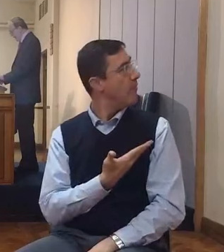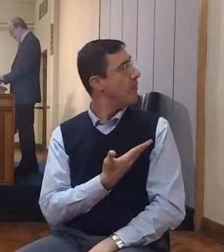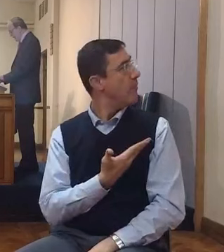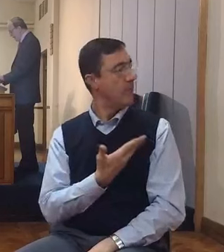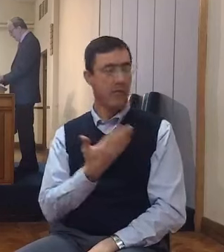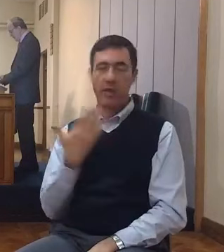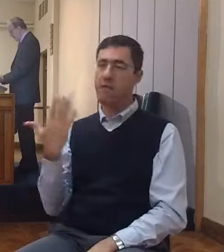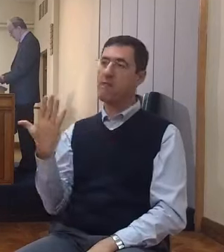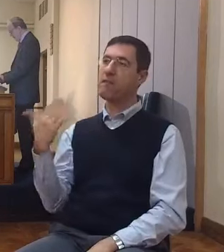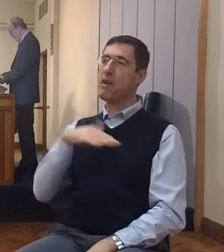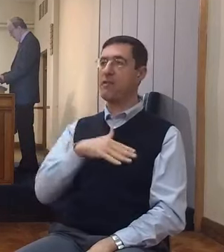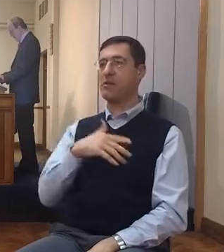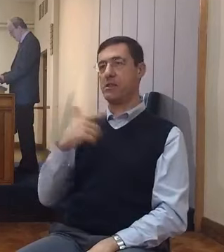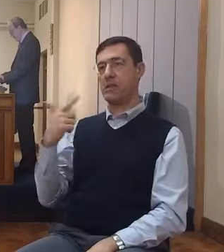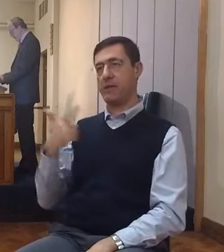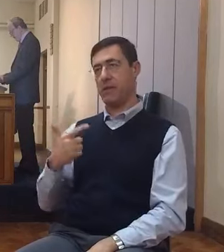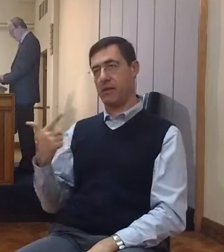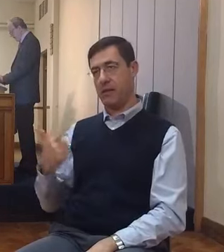517. Hymn number